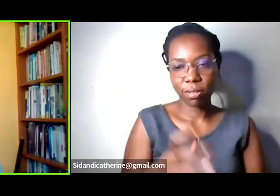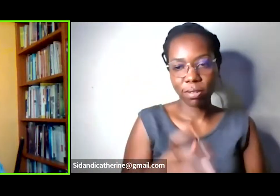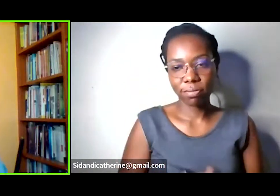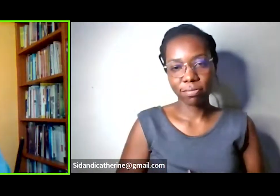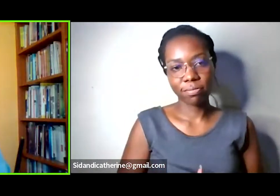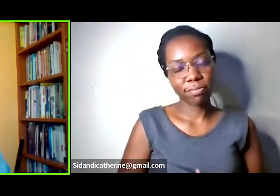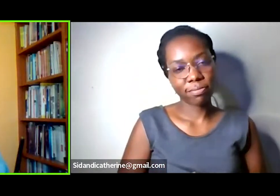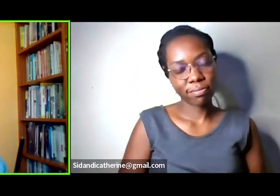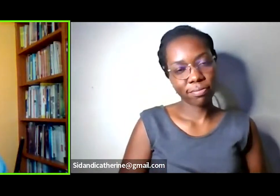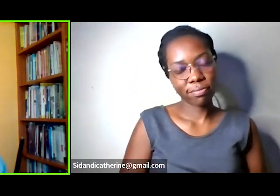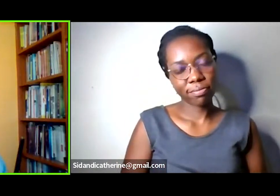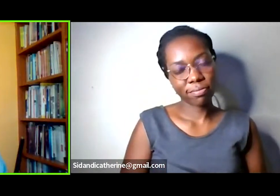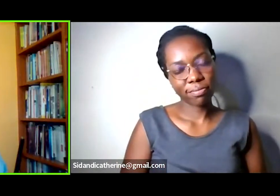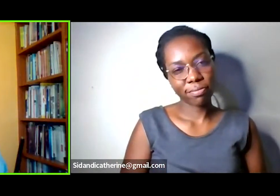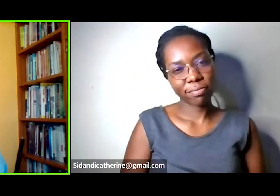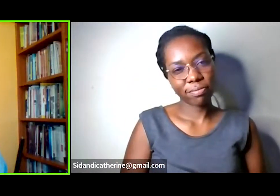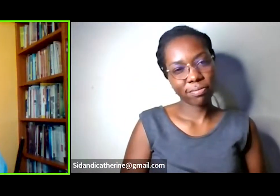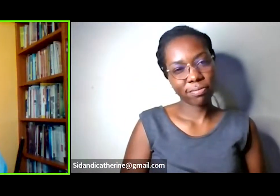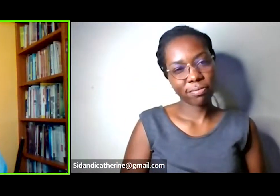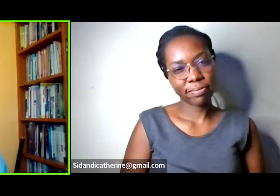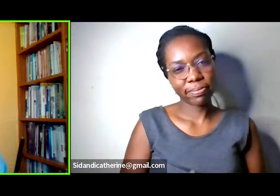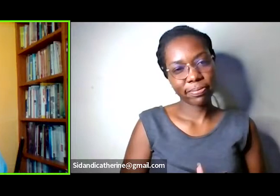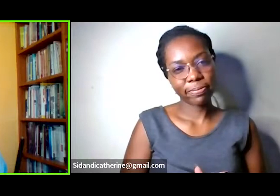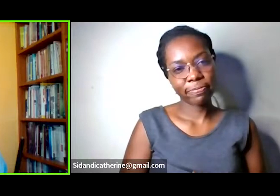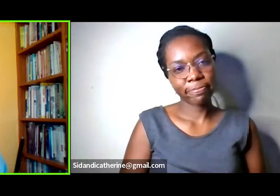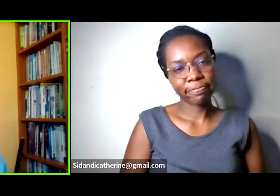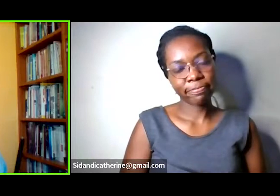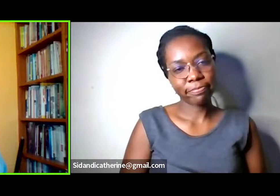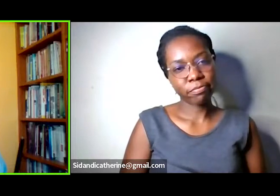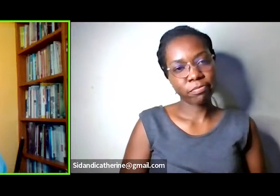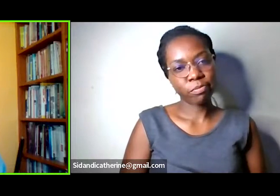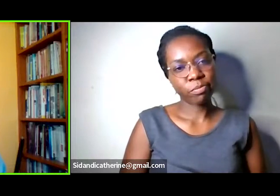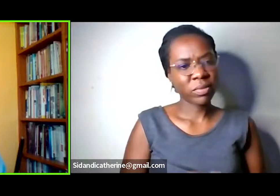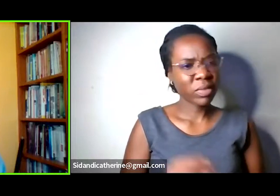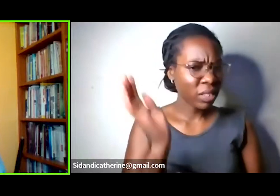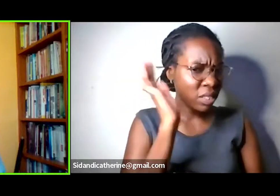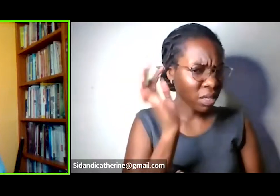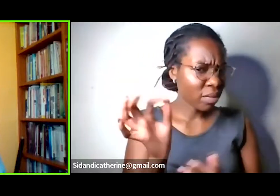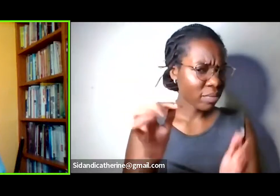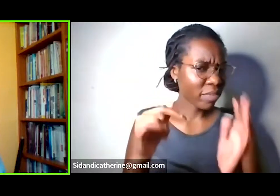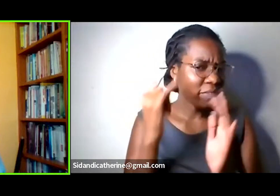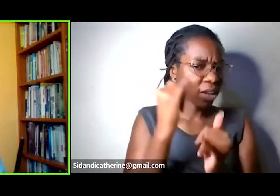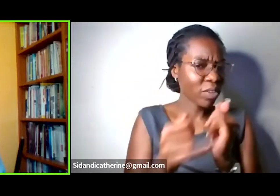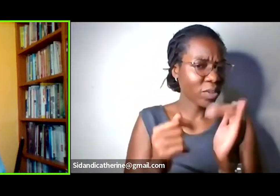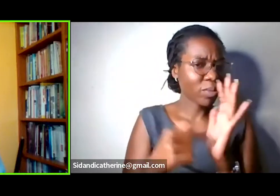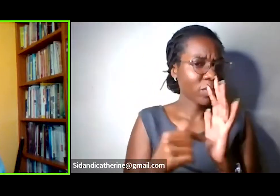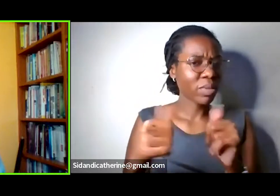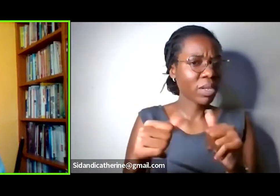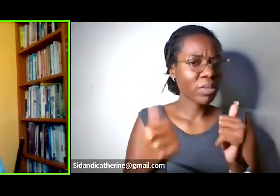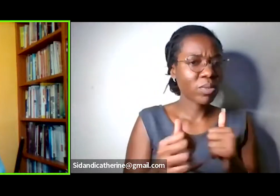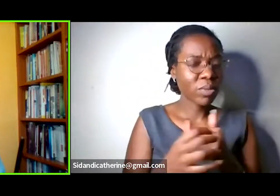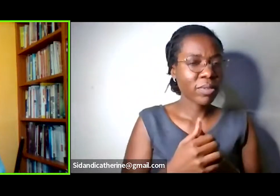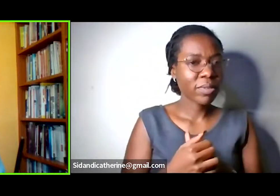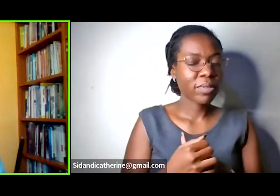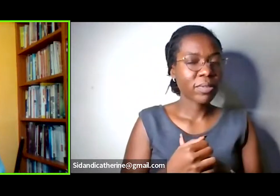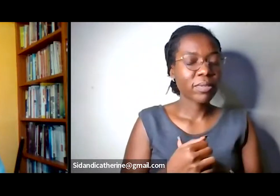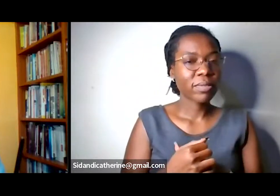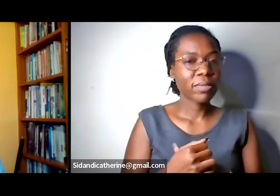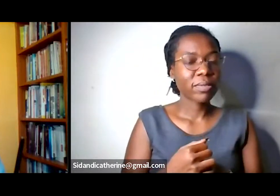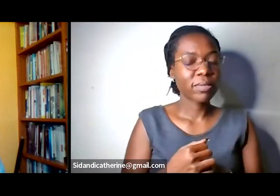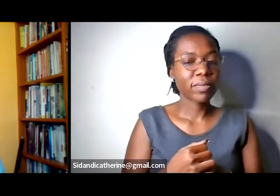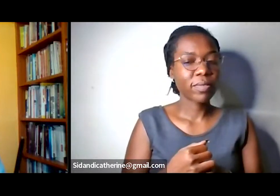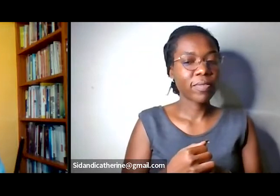it and keeping you accountable is a value point. So the way then to think